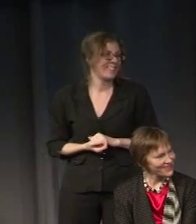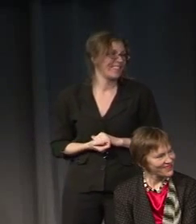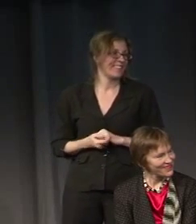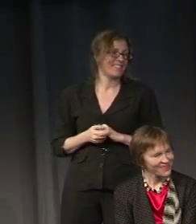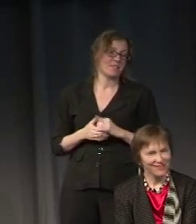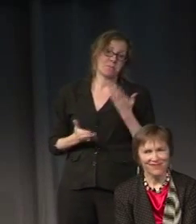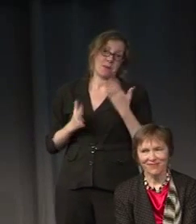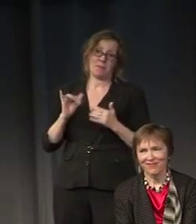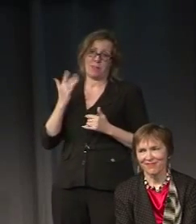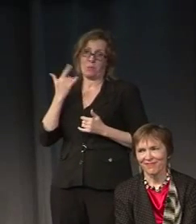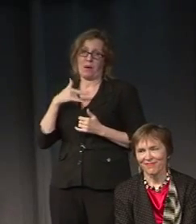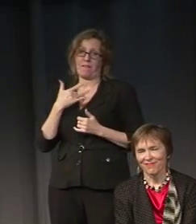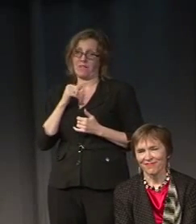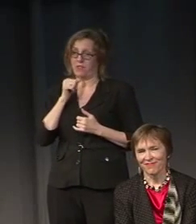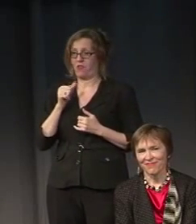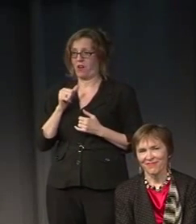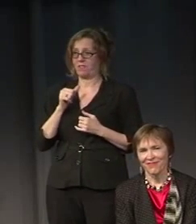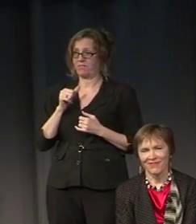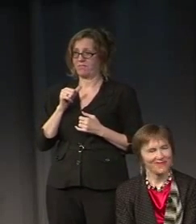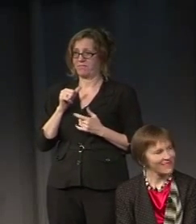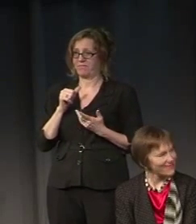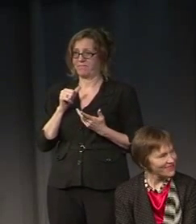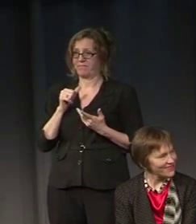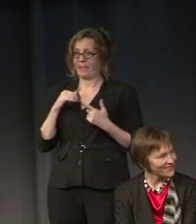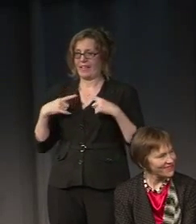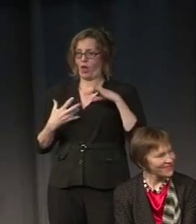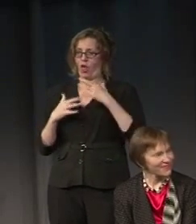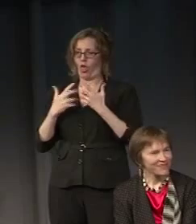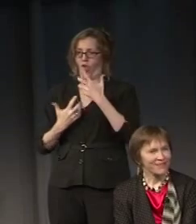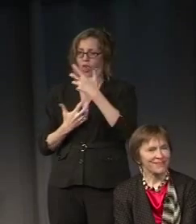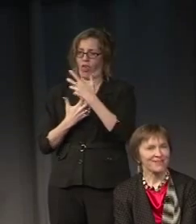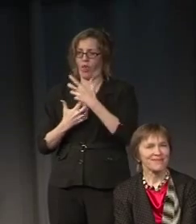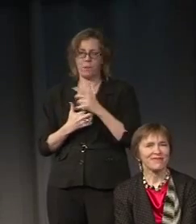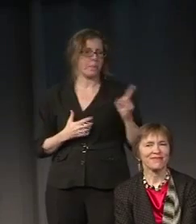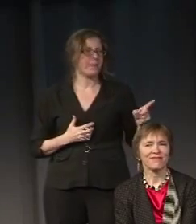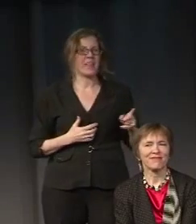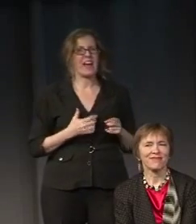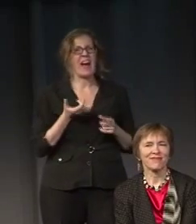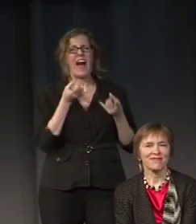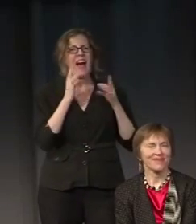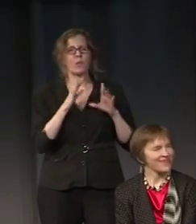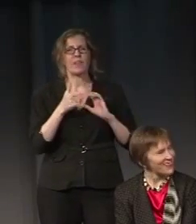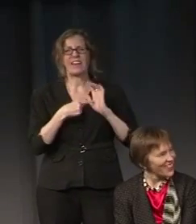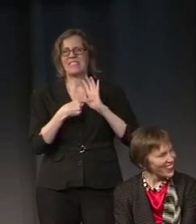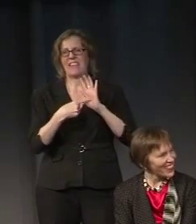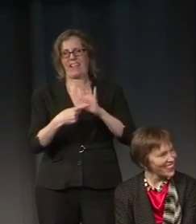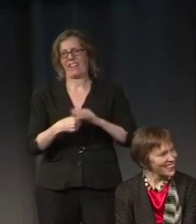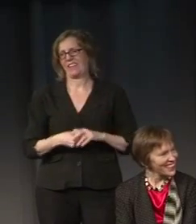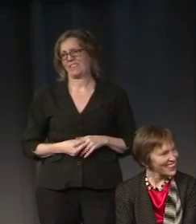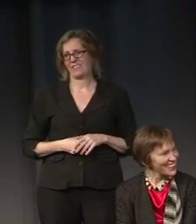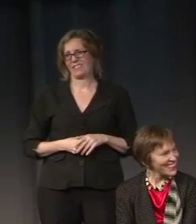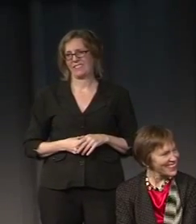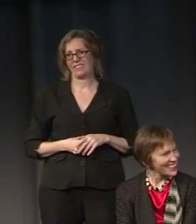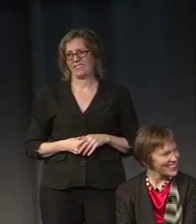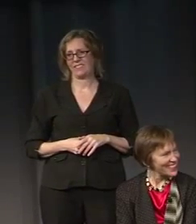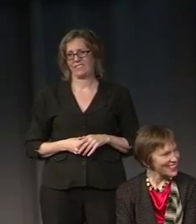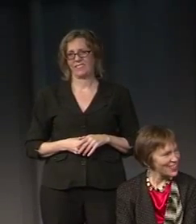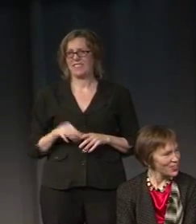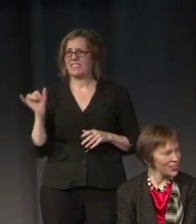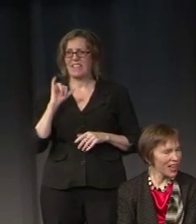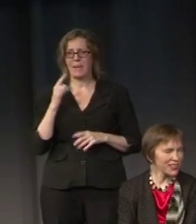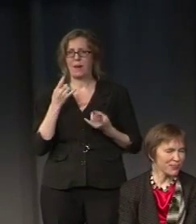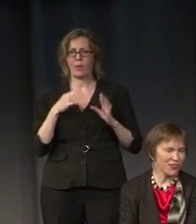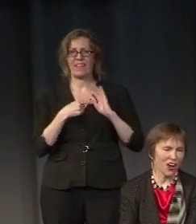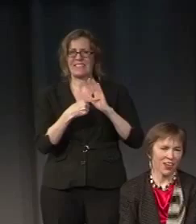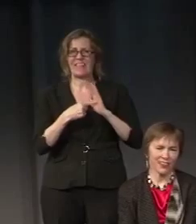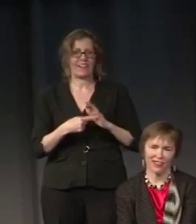uncomfortable like mismatch or something. I don't like sailing. Maybe that's. I don't like sailing. I don't like